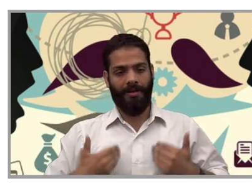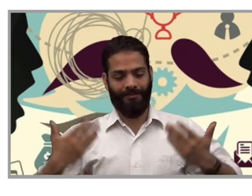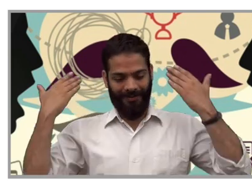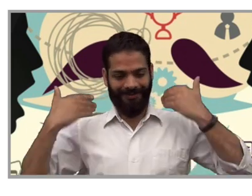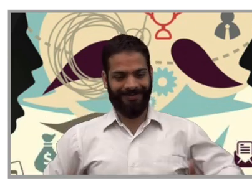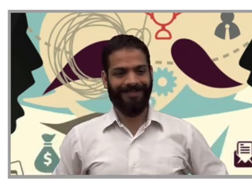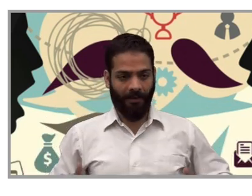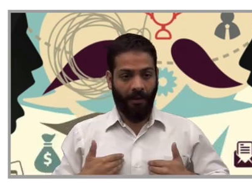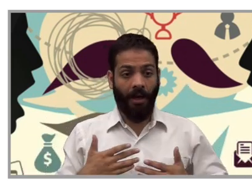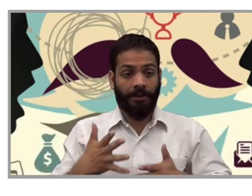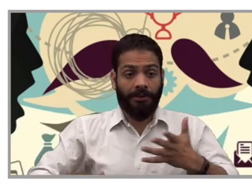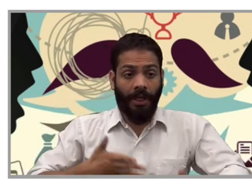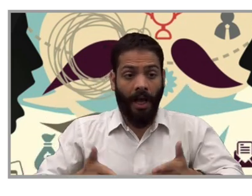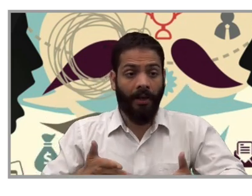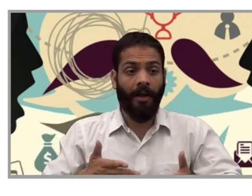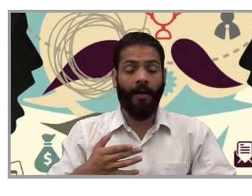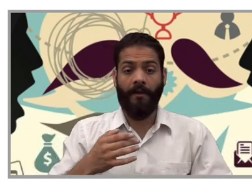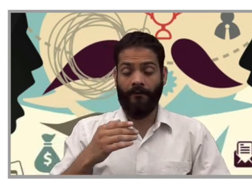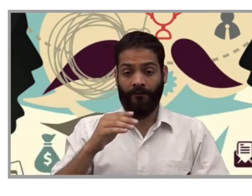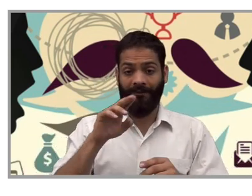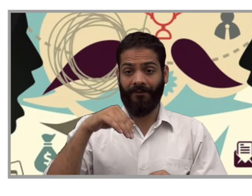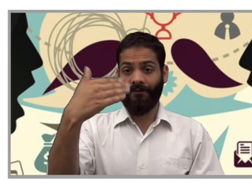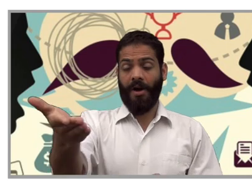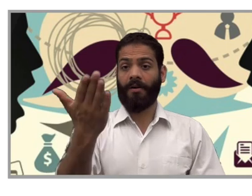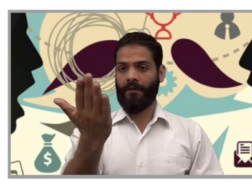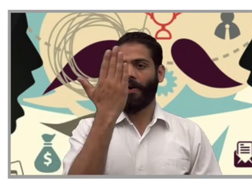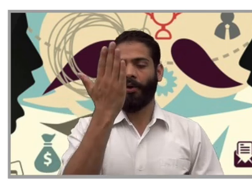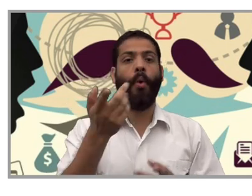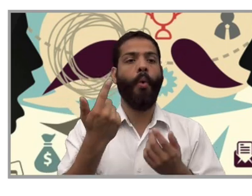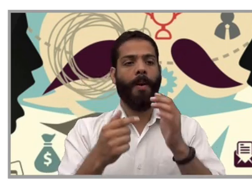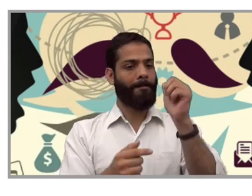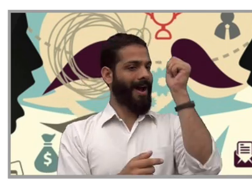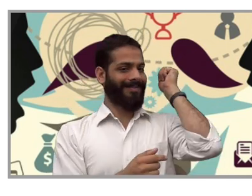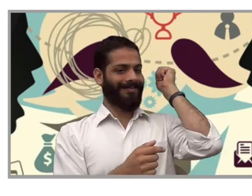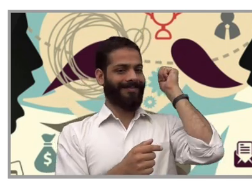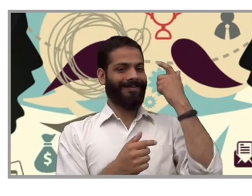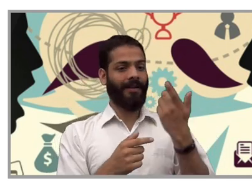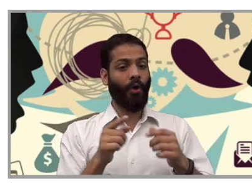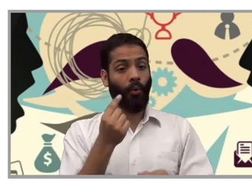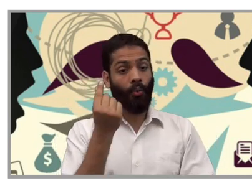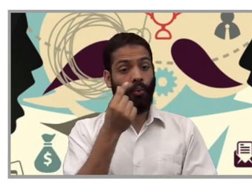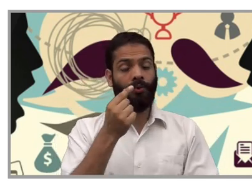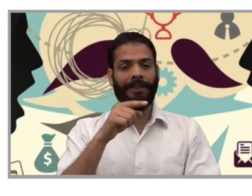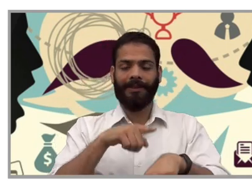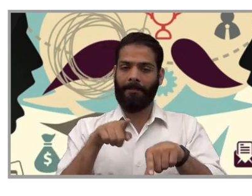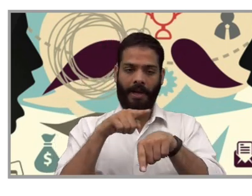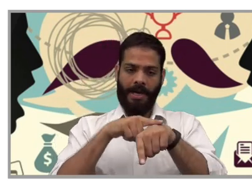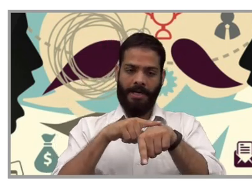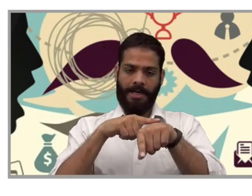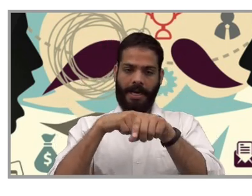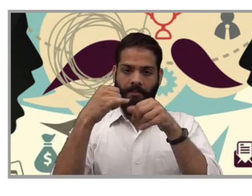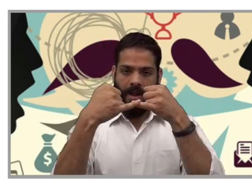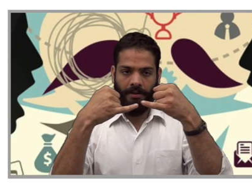express time relative to the time of speech act. In Indian sign language, the surface manifestation